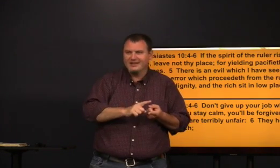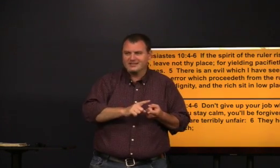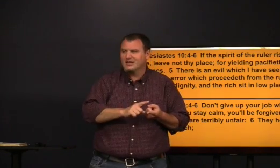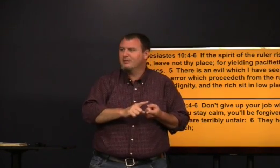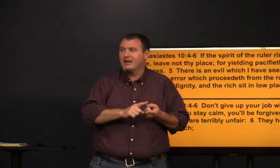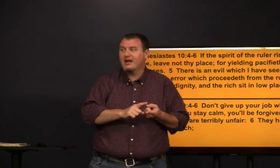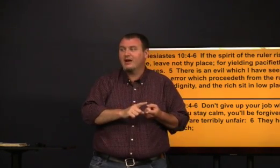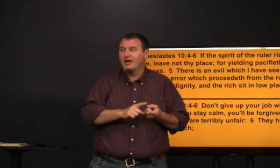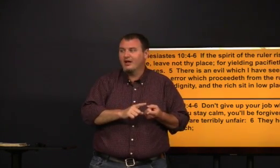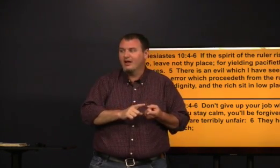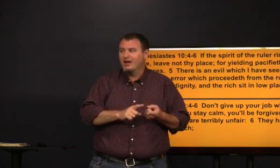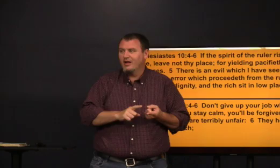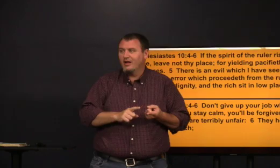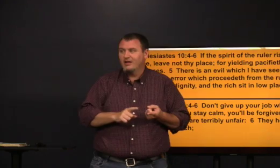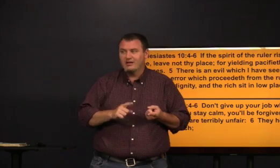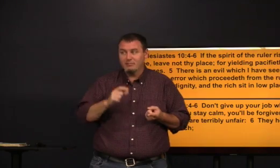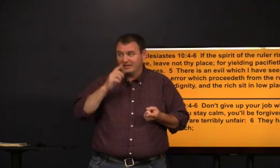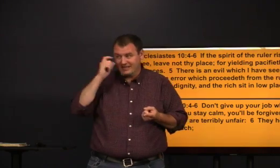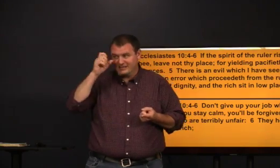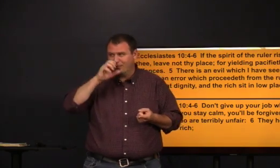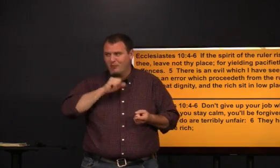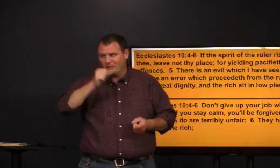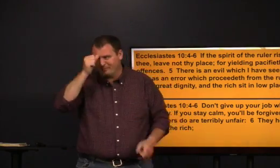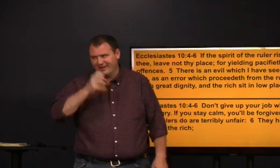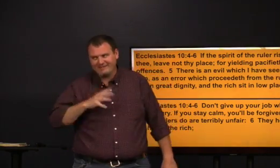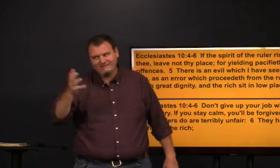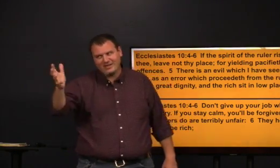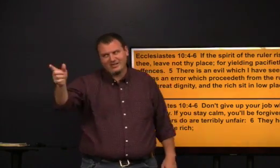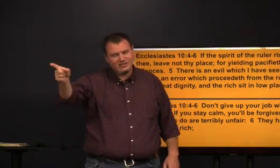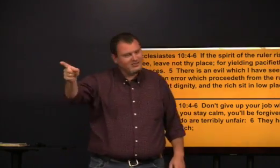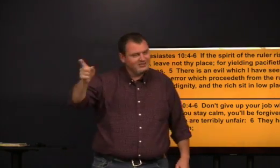has come down because I'm old, man.